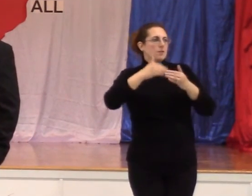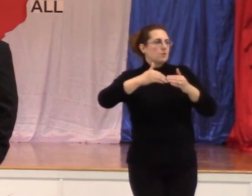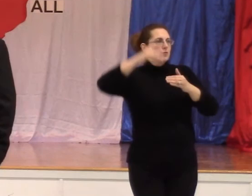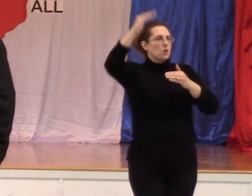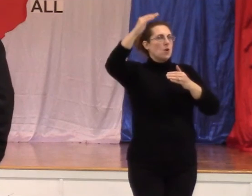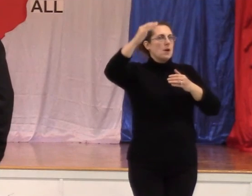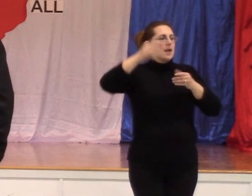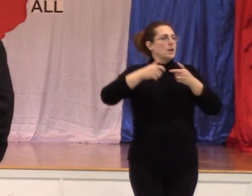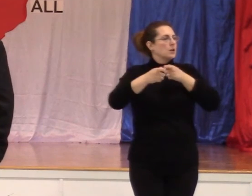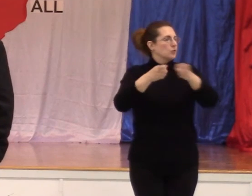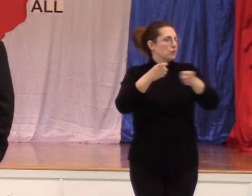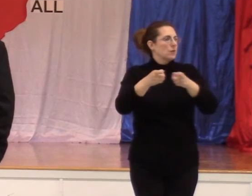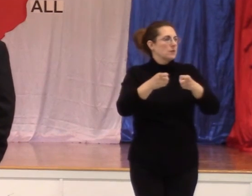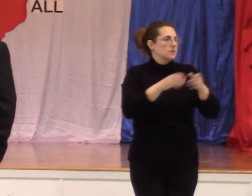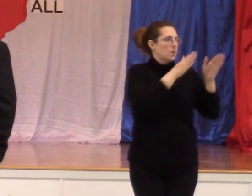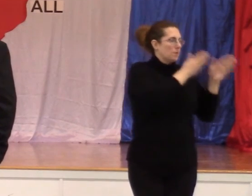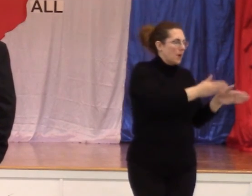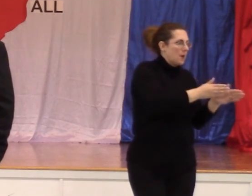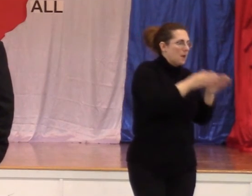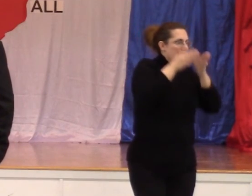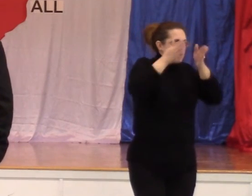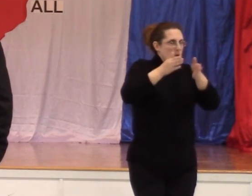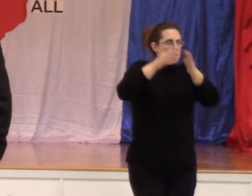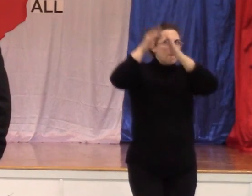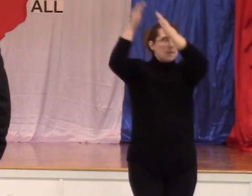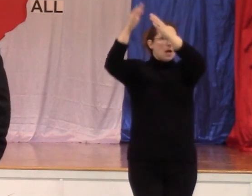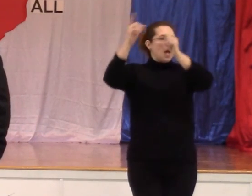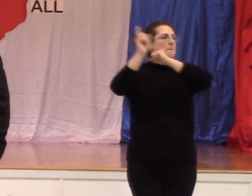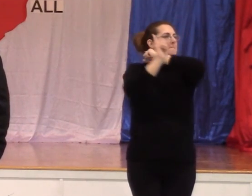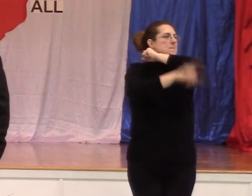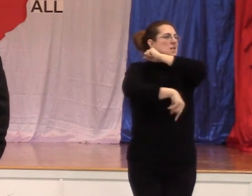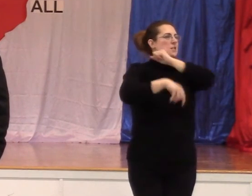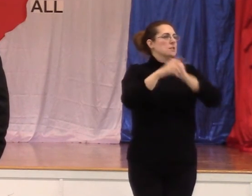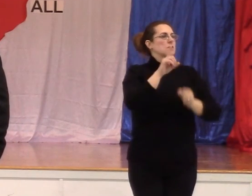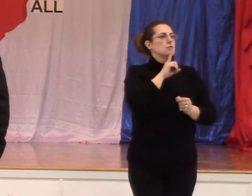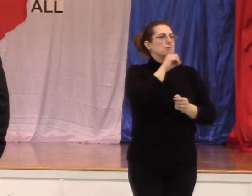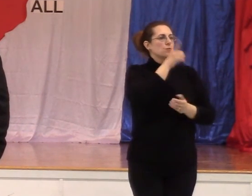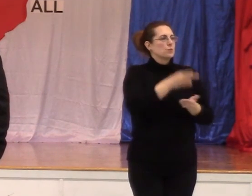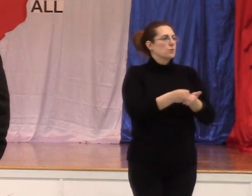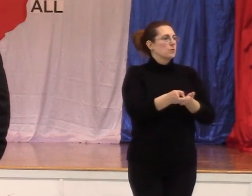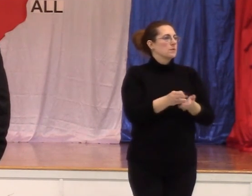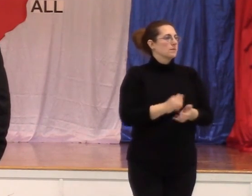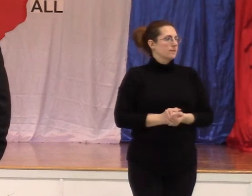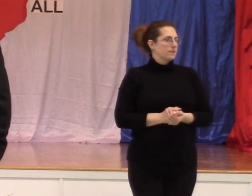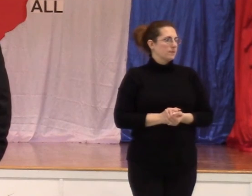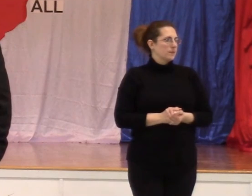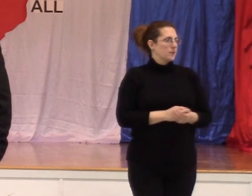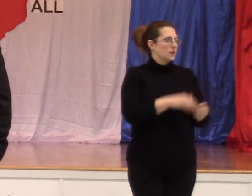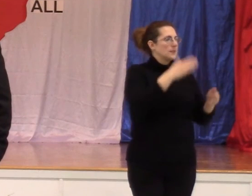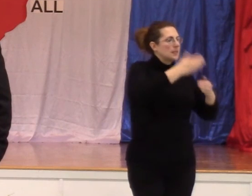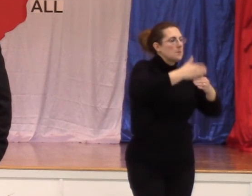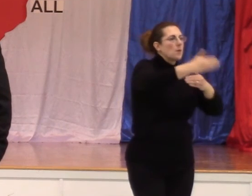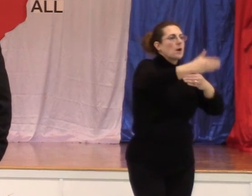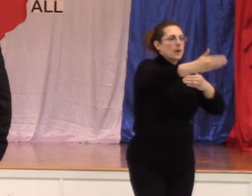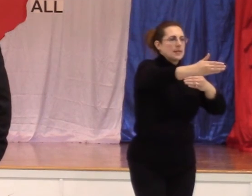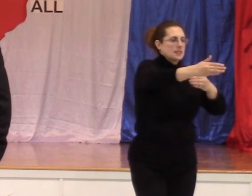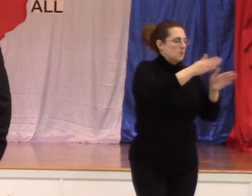helm and punishes the truth and those who would say the truth.